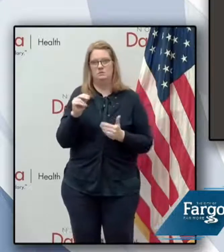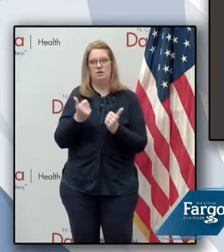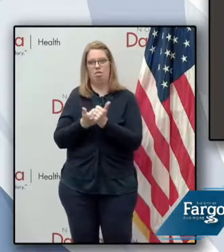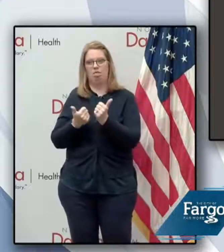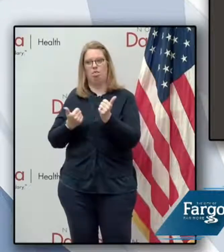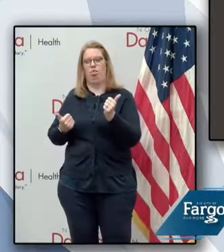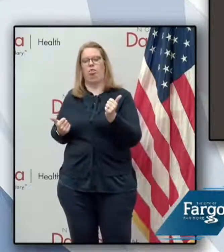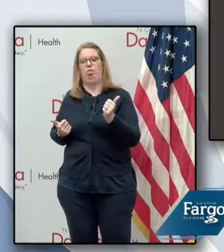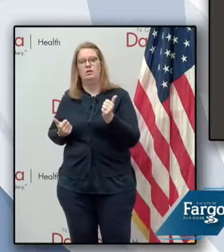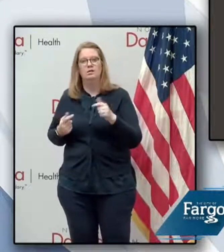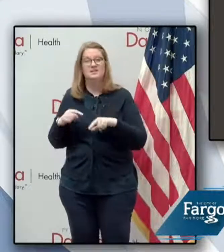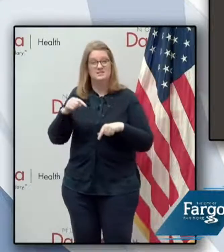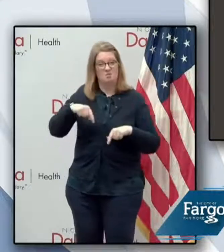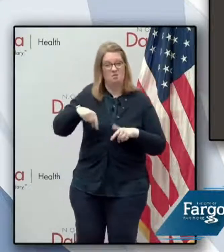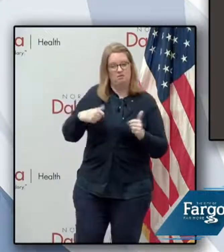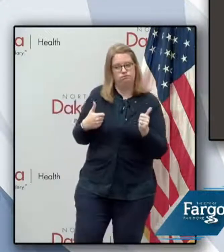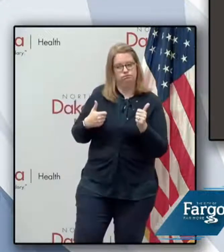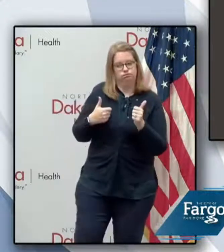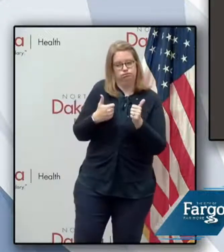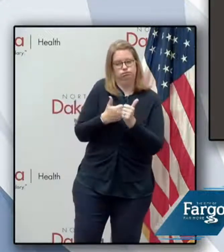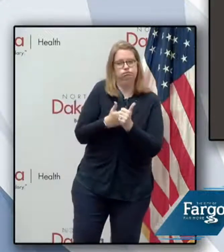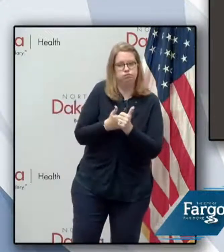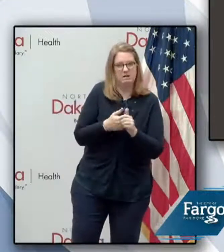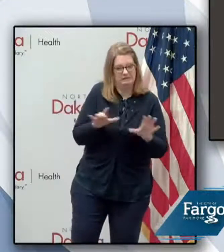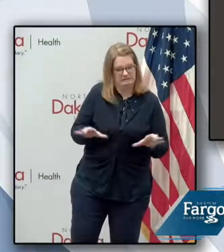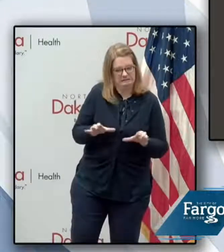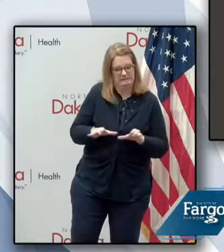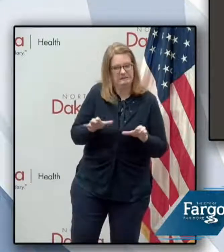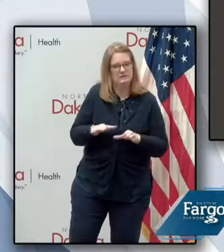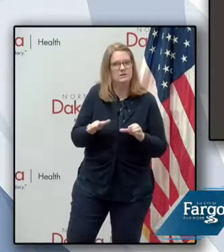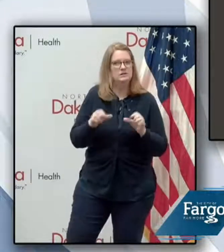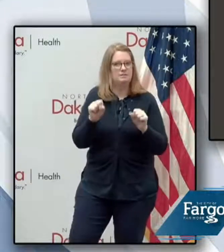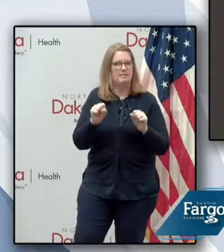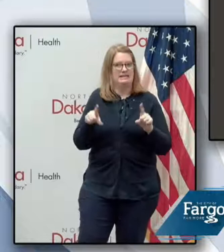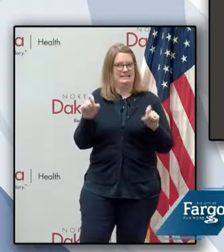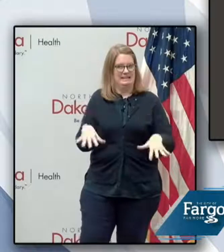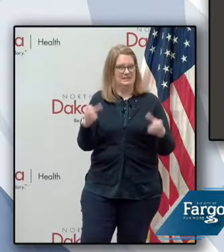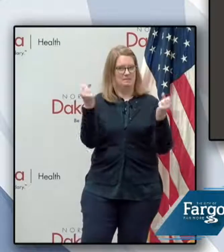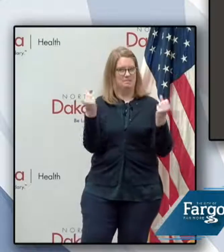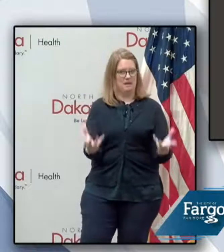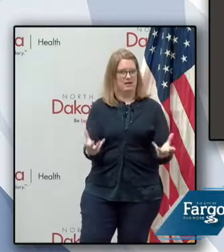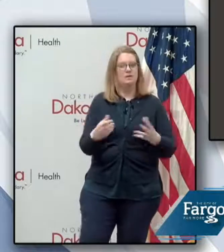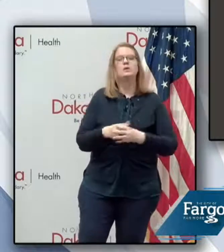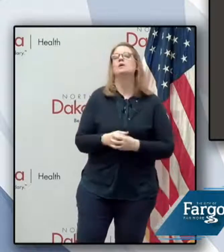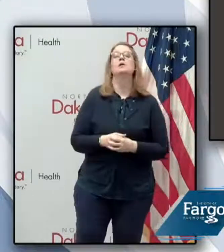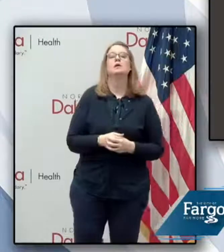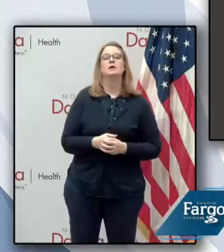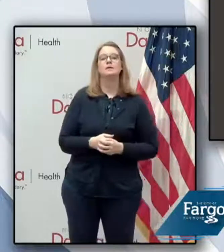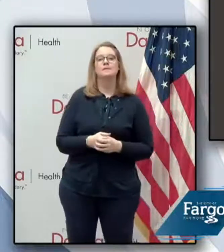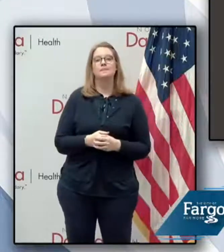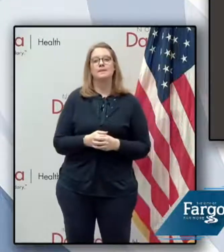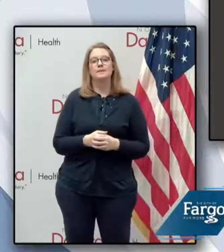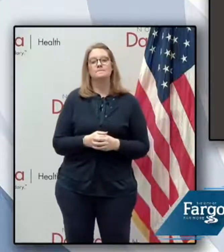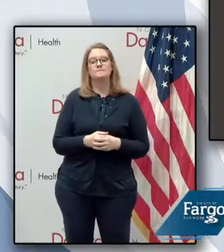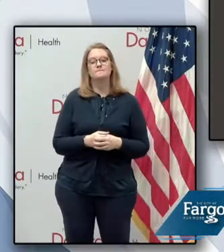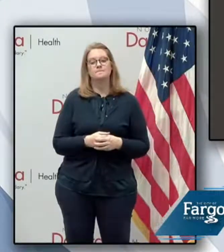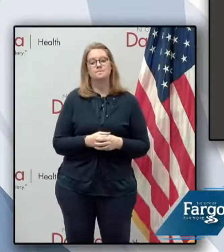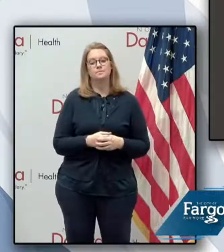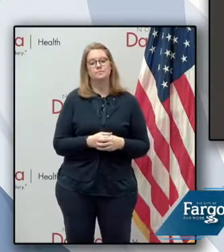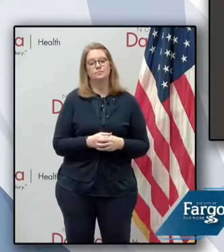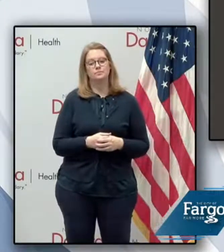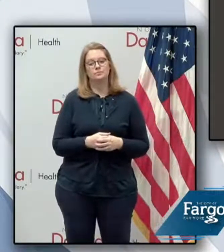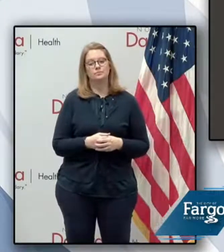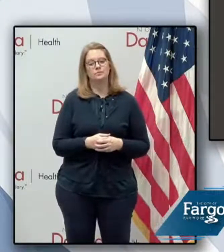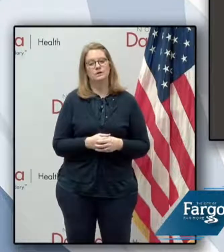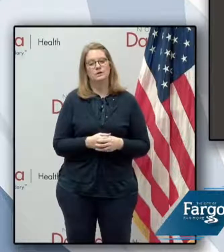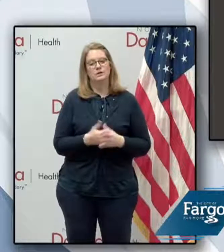in building up our in-state testing capacity. Yesterday, we did distribute, we've got